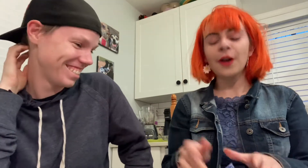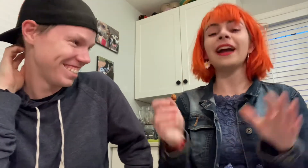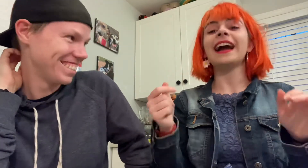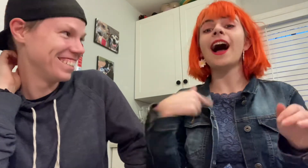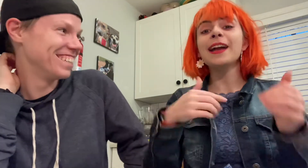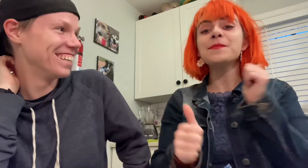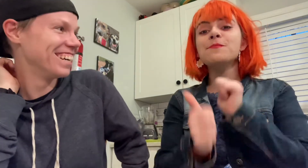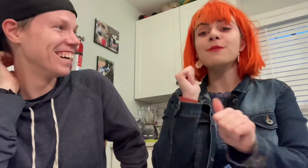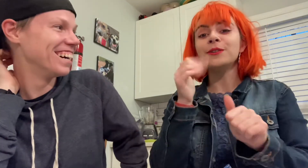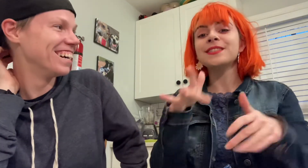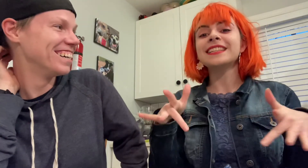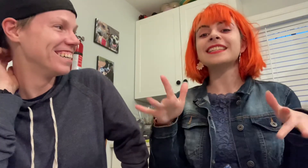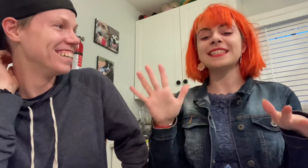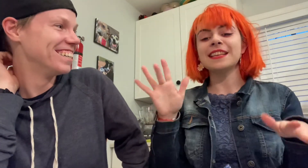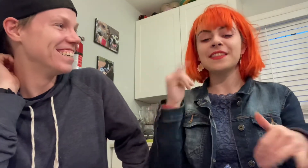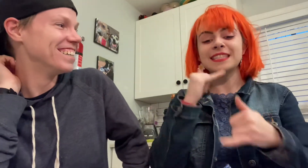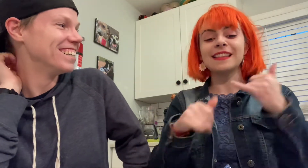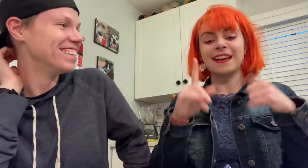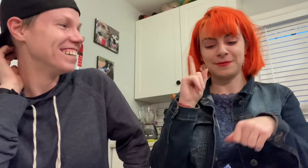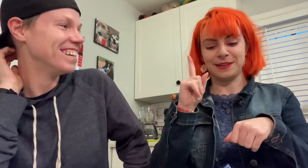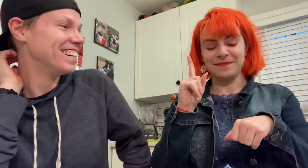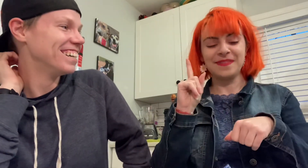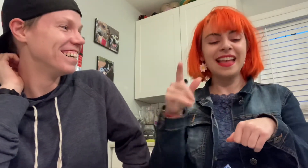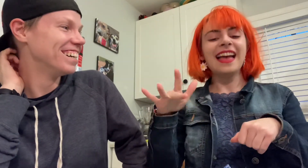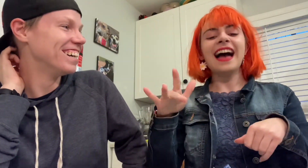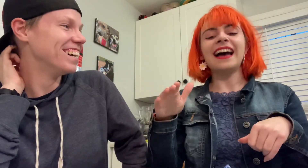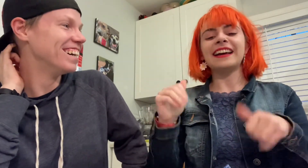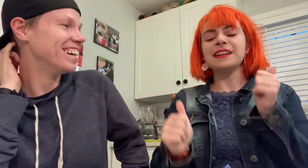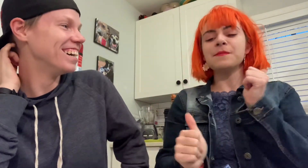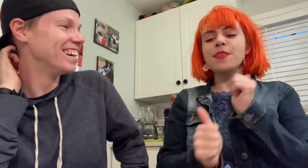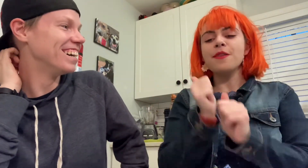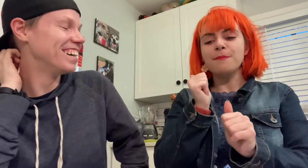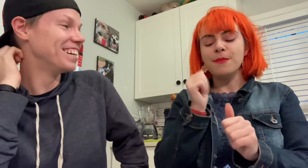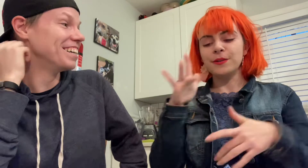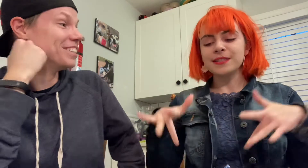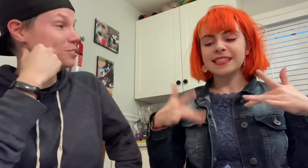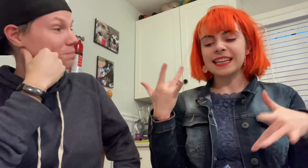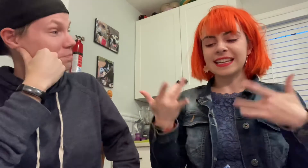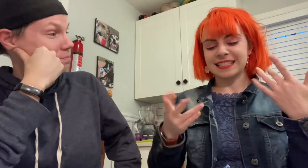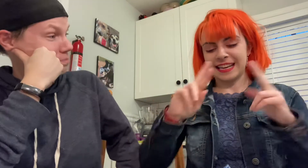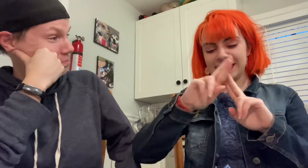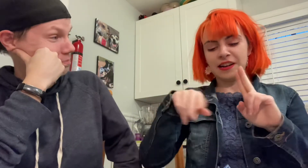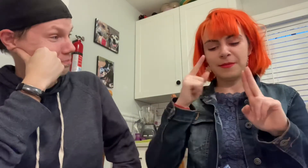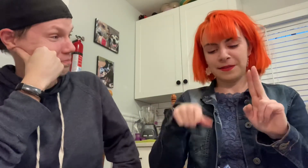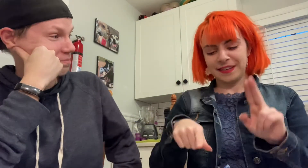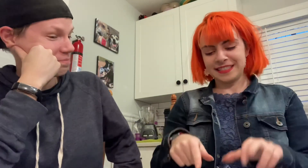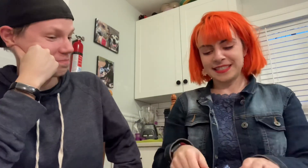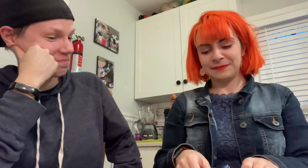Okay, I am the most, this is the last one, and I am the most excited about this.